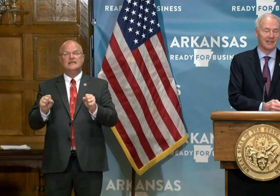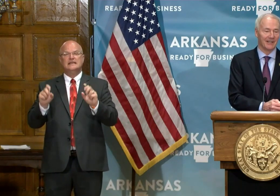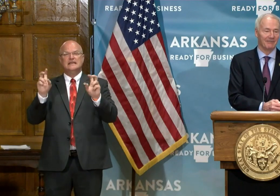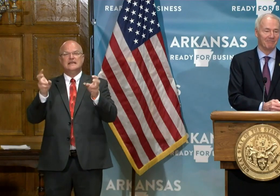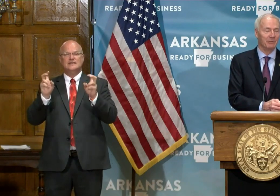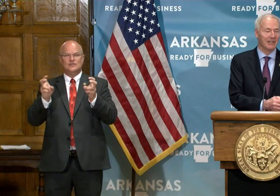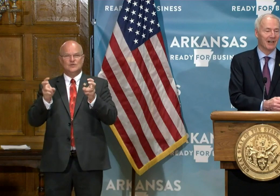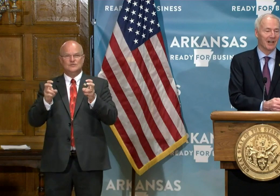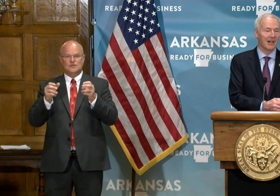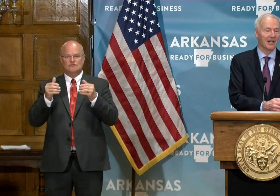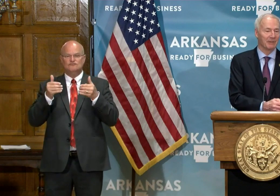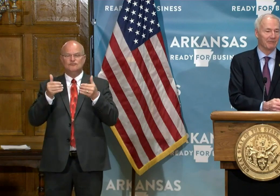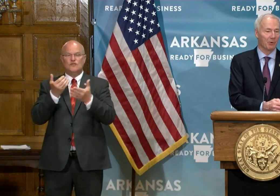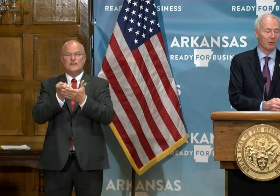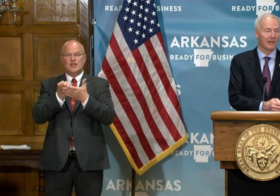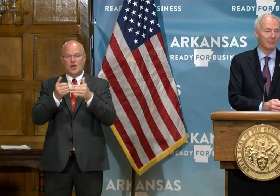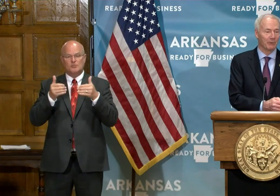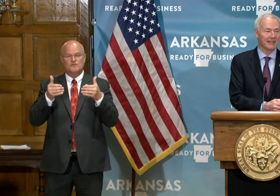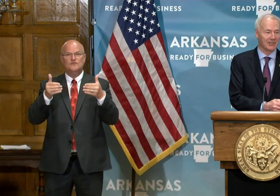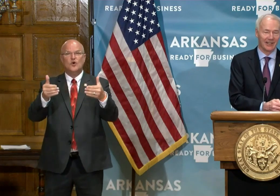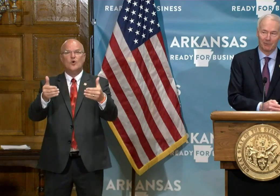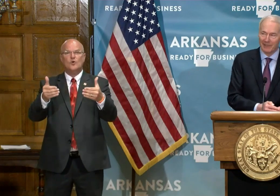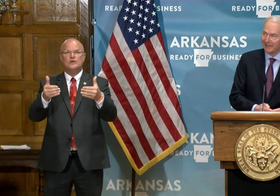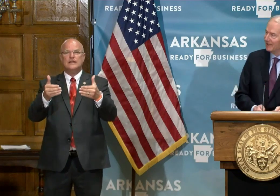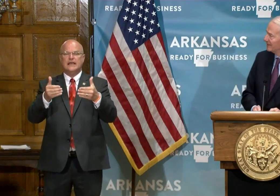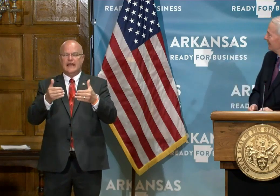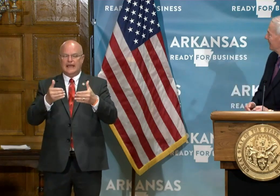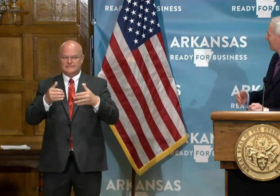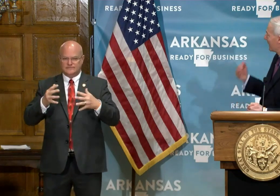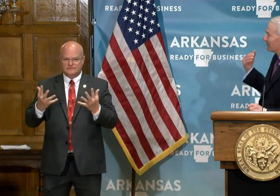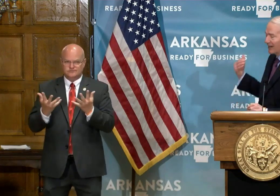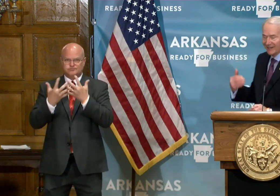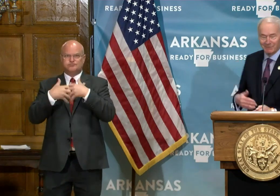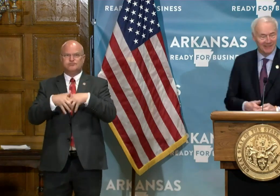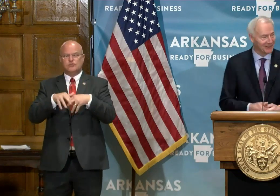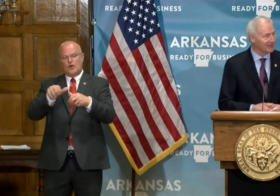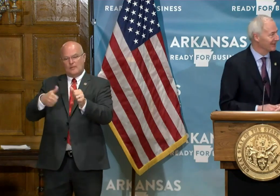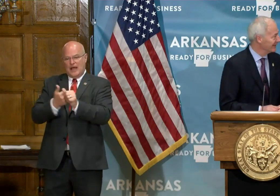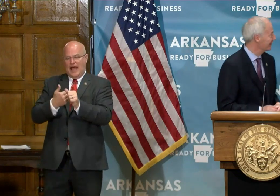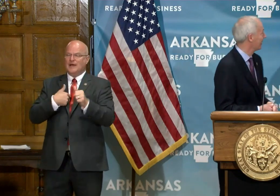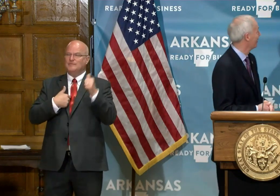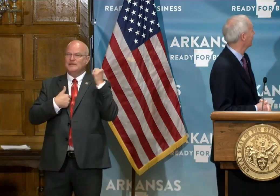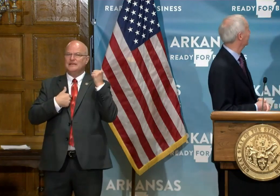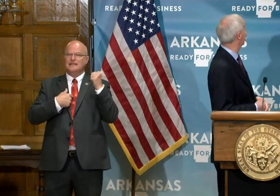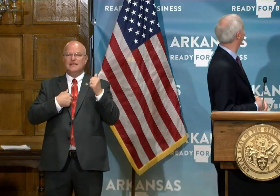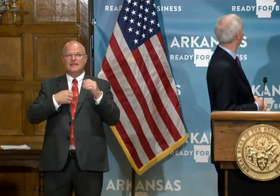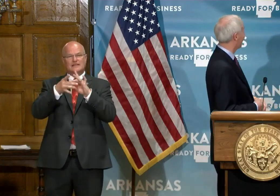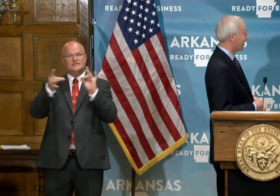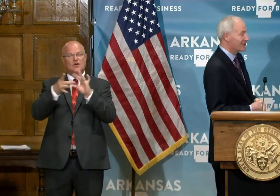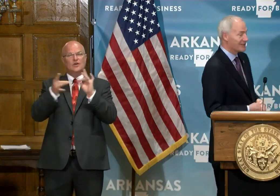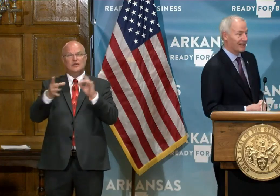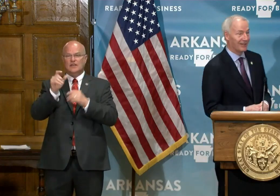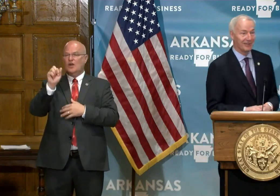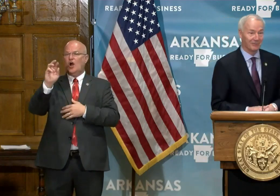of moving our economy forward and re-accelerating it. Right behind me is the slogan,